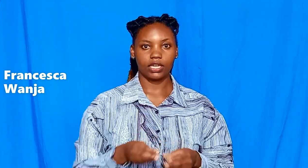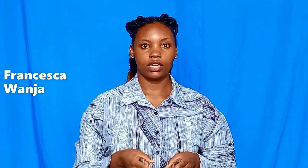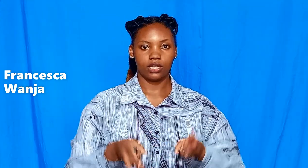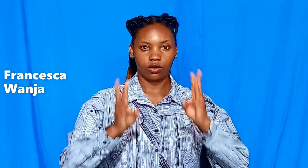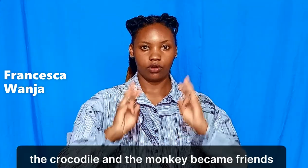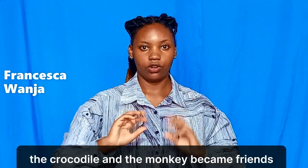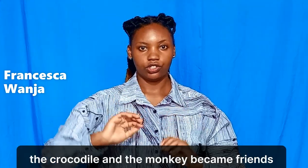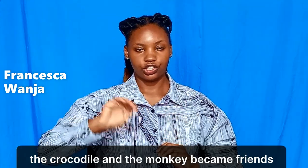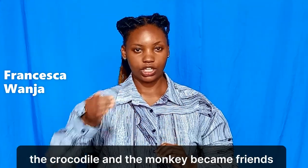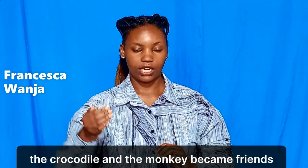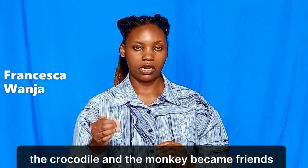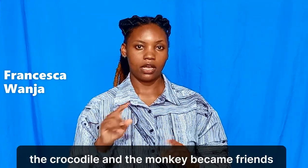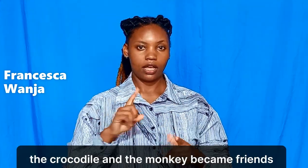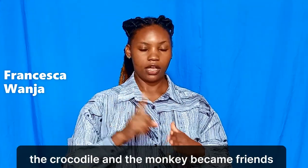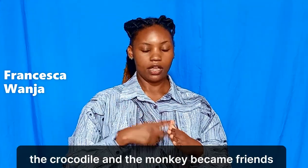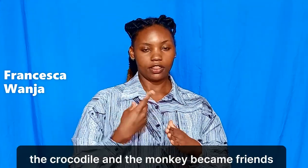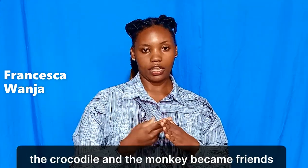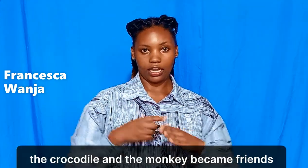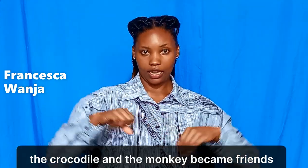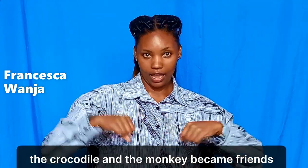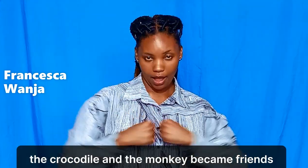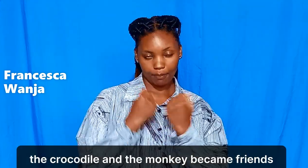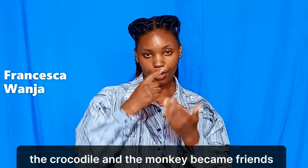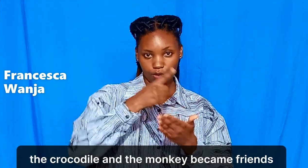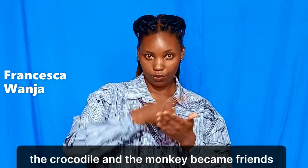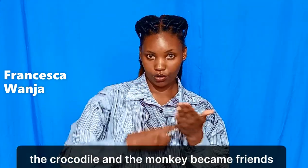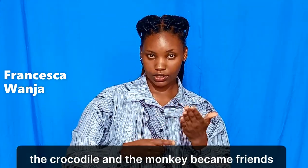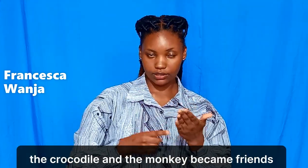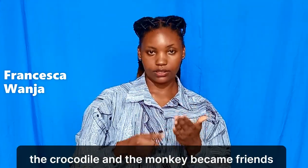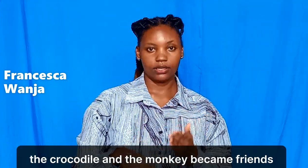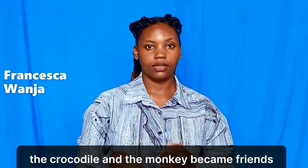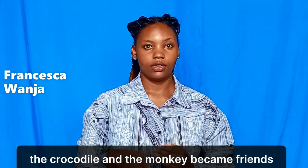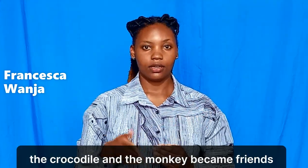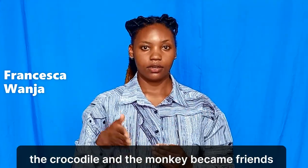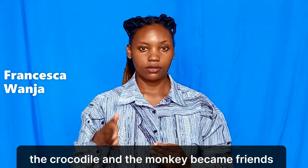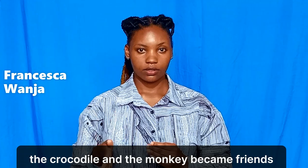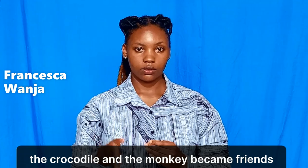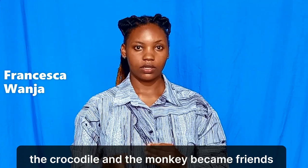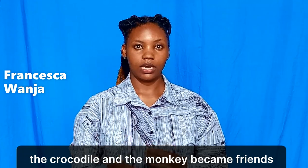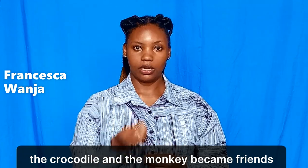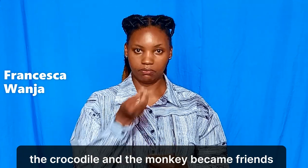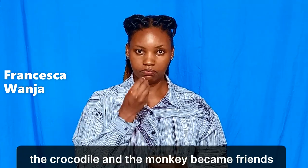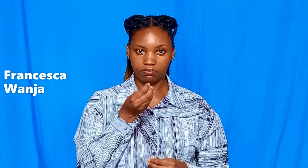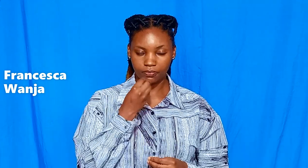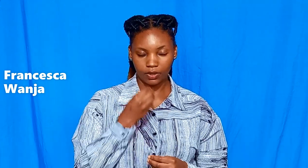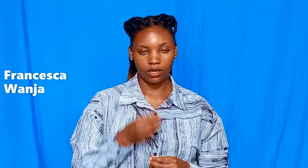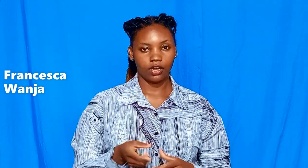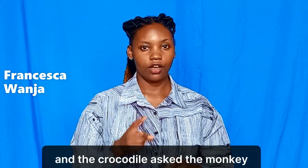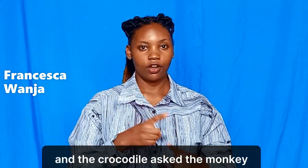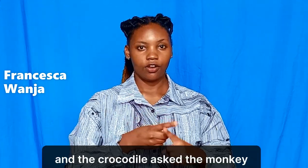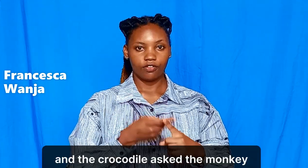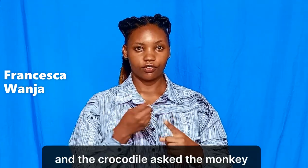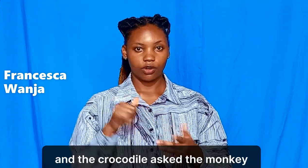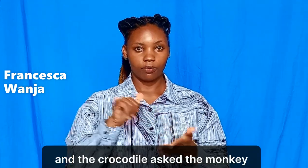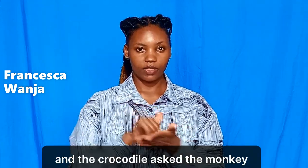the crocodile and the monkey became friends and the crocodile